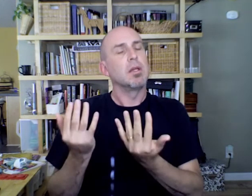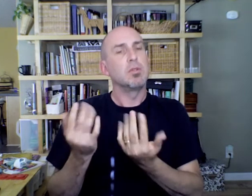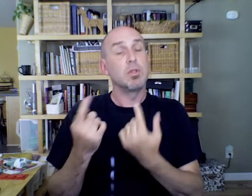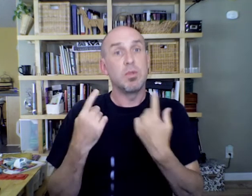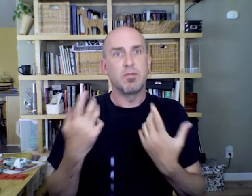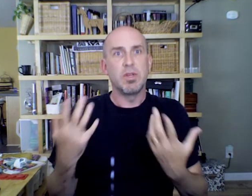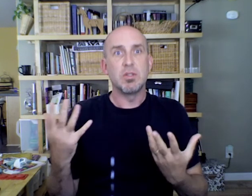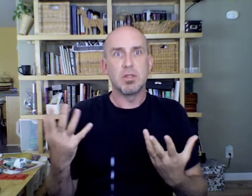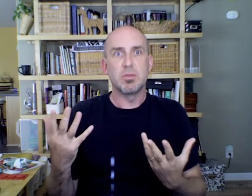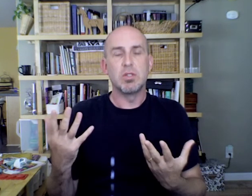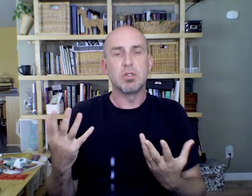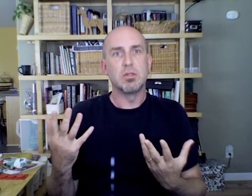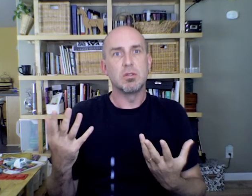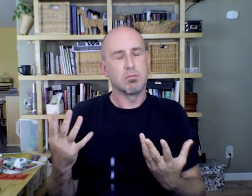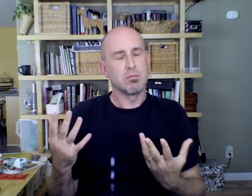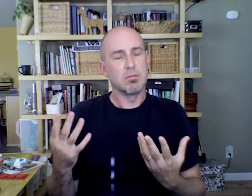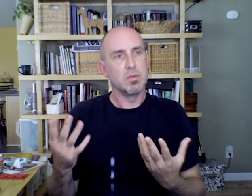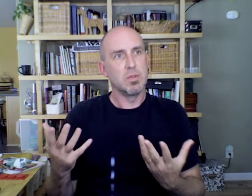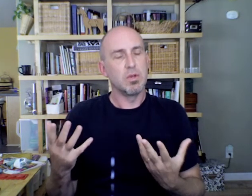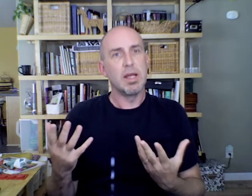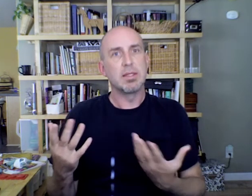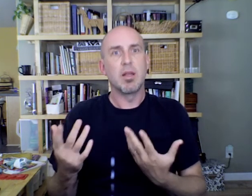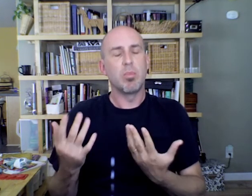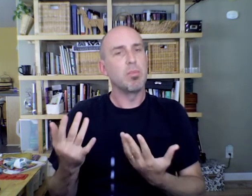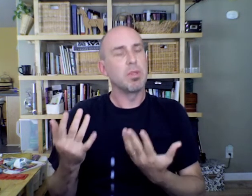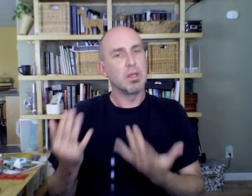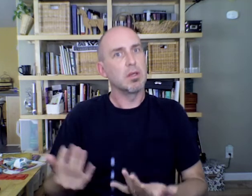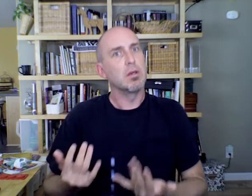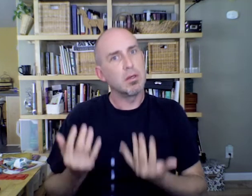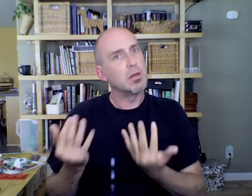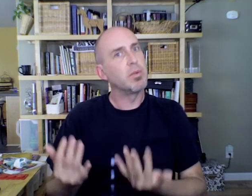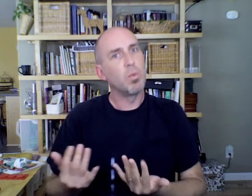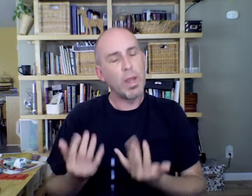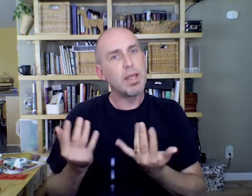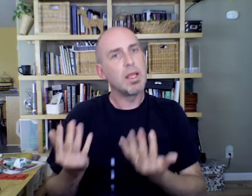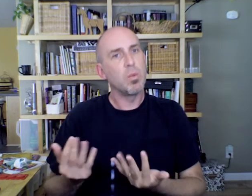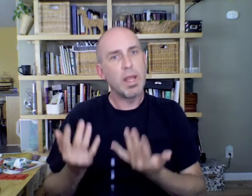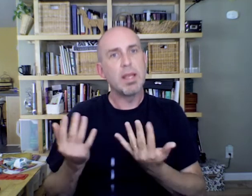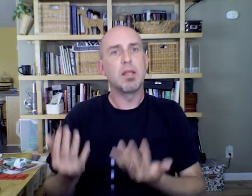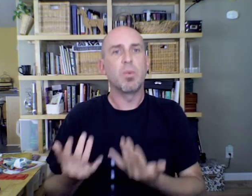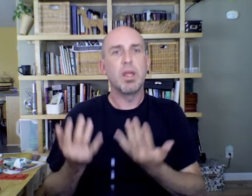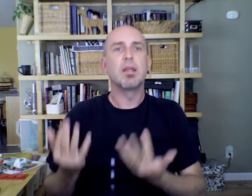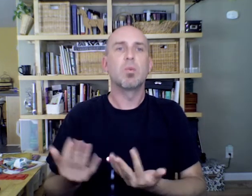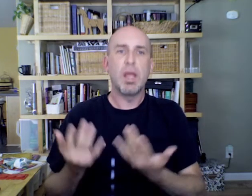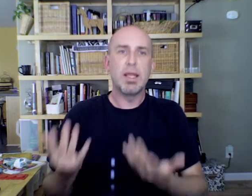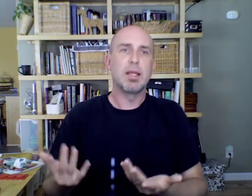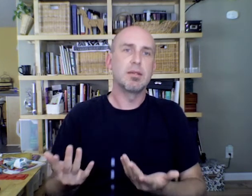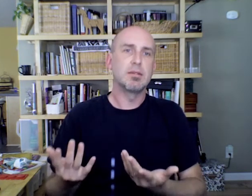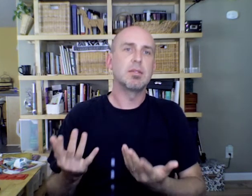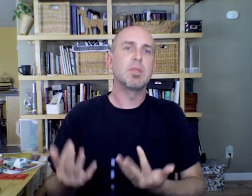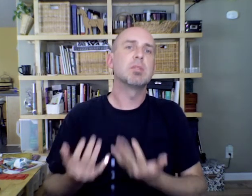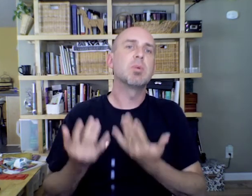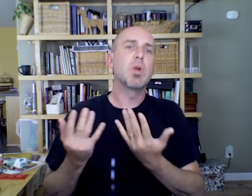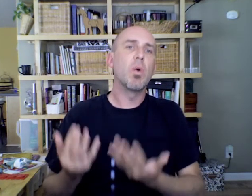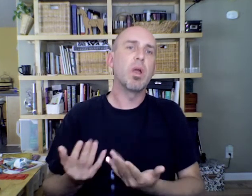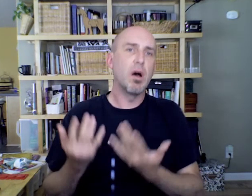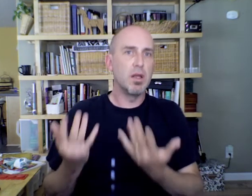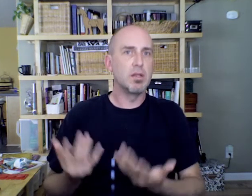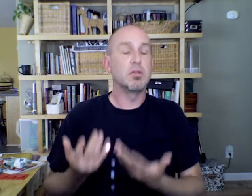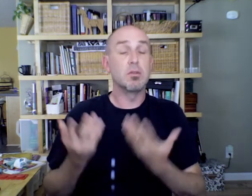Usually with a facial expression, with your eyes kind of popping like, and waiting and waiting and waiting and waiting. Something's been going on and you're